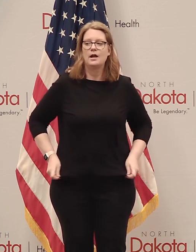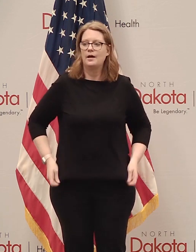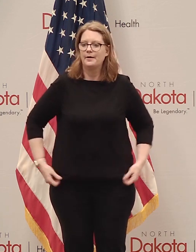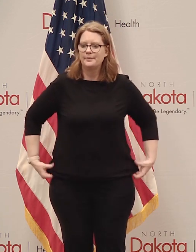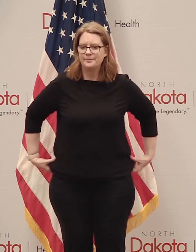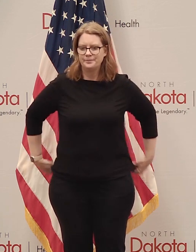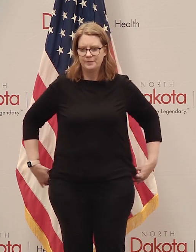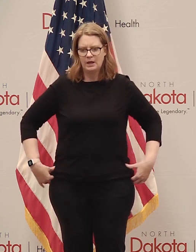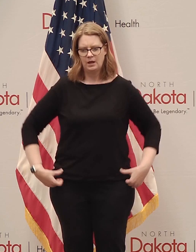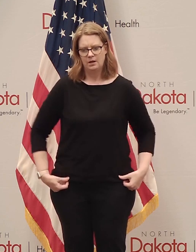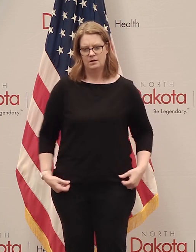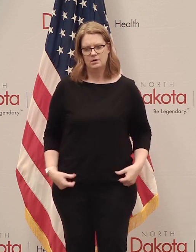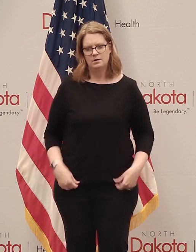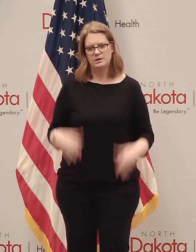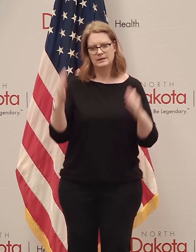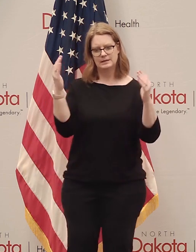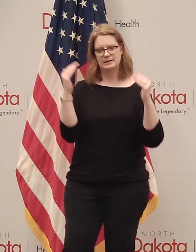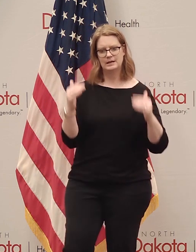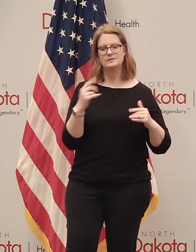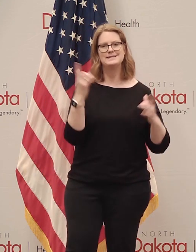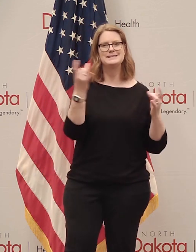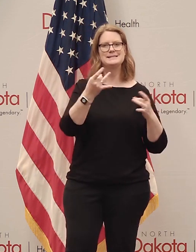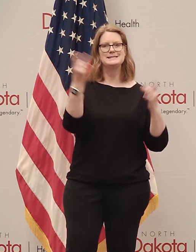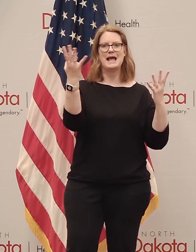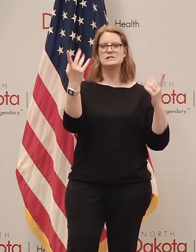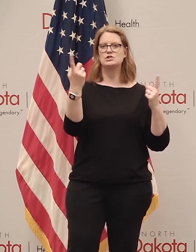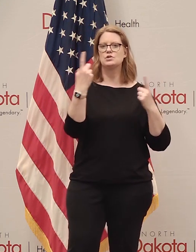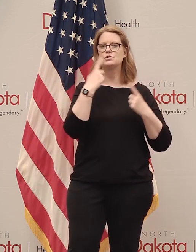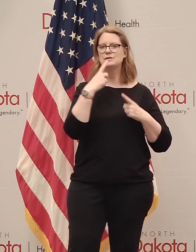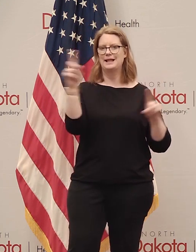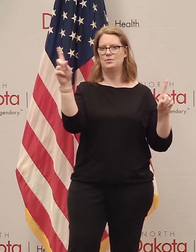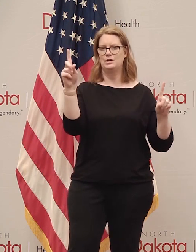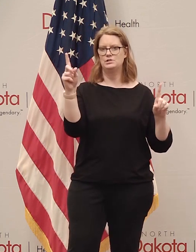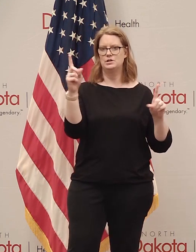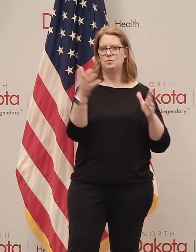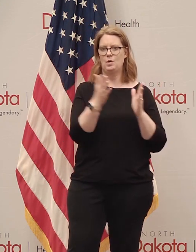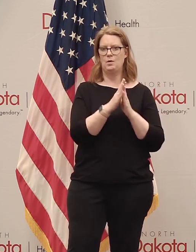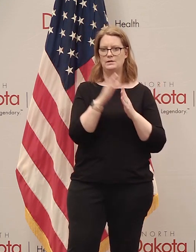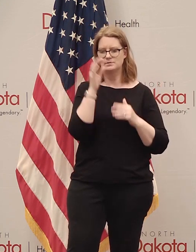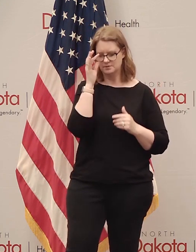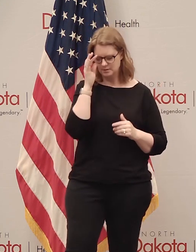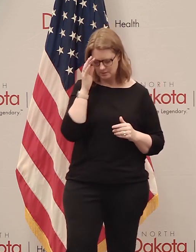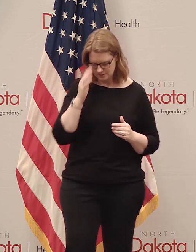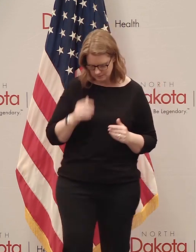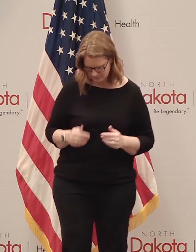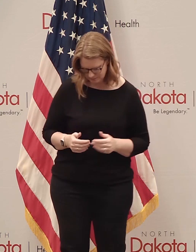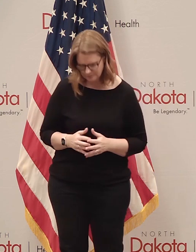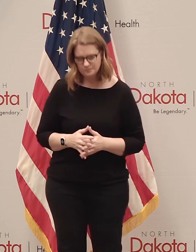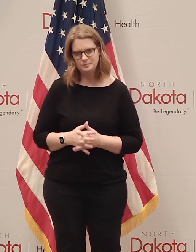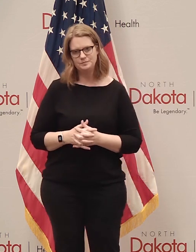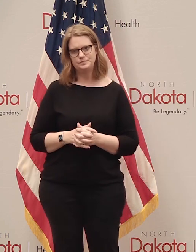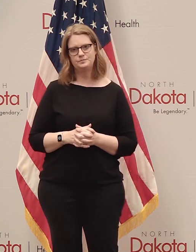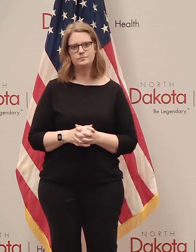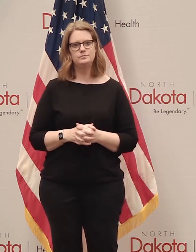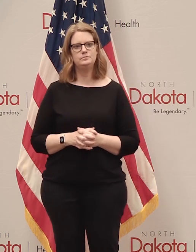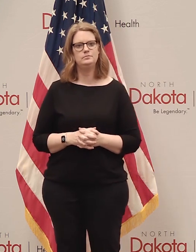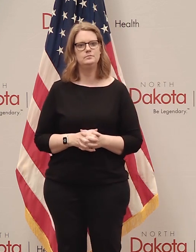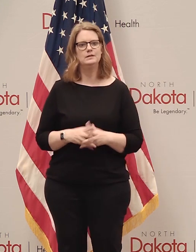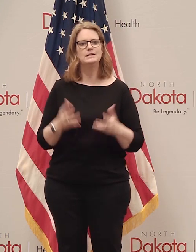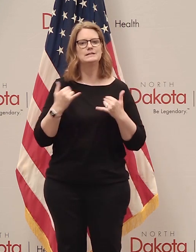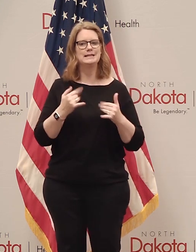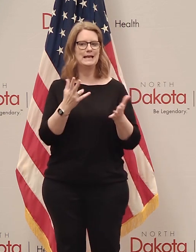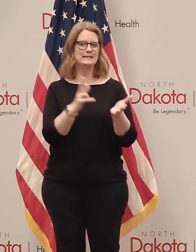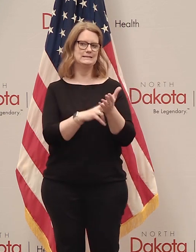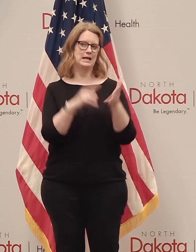is the disaster declaration request. Today I signed